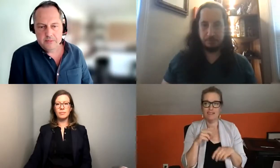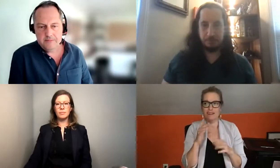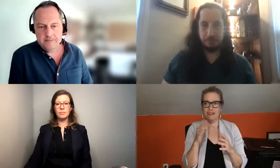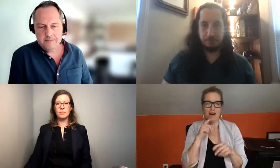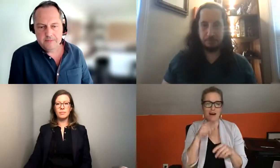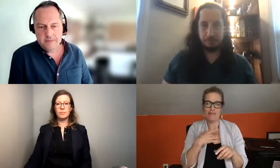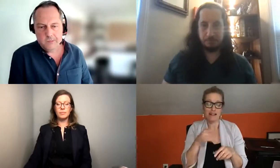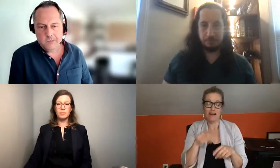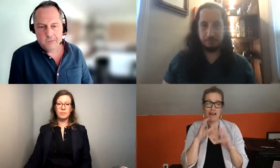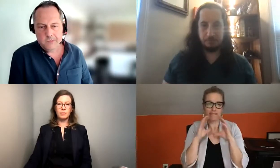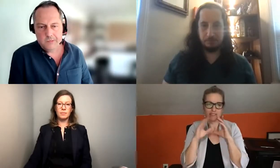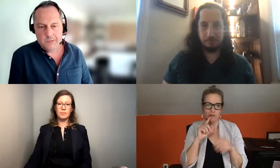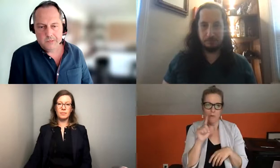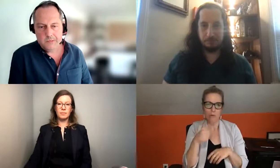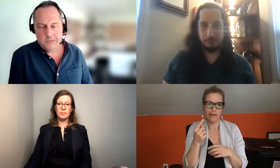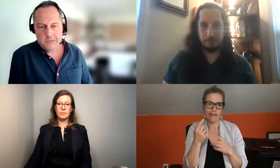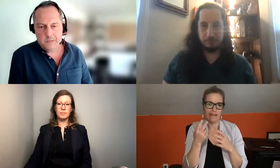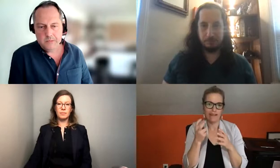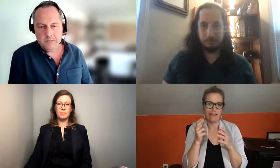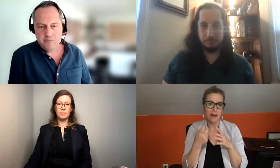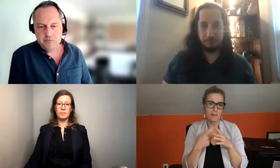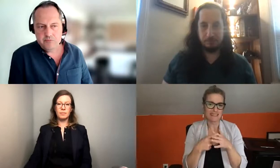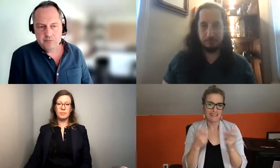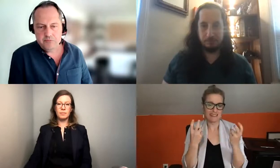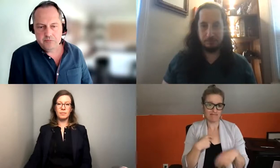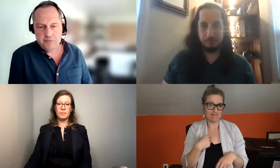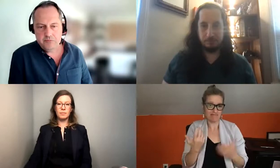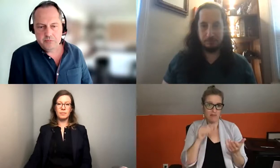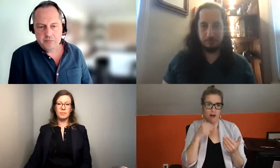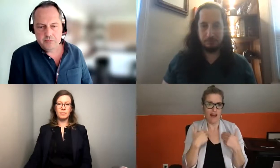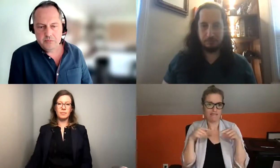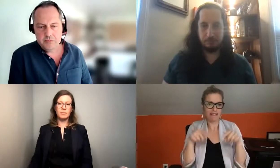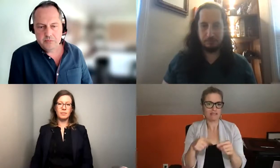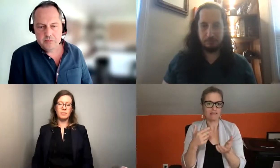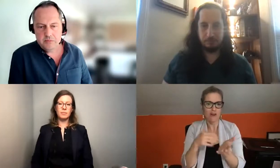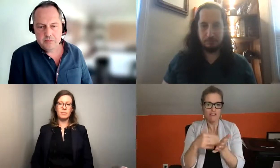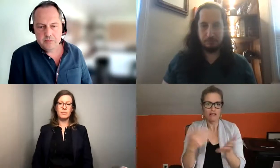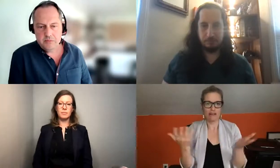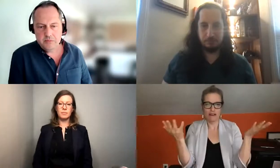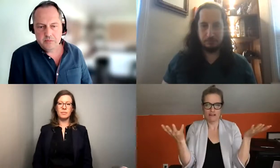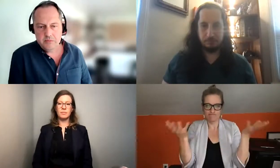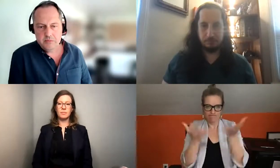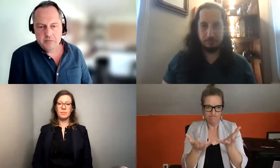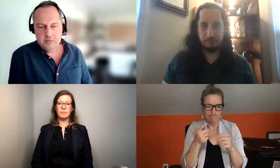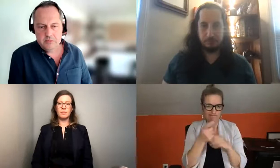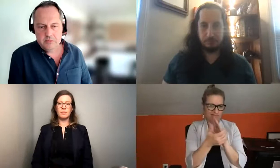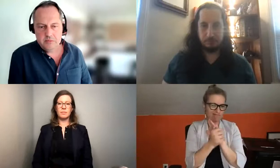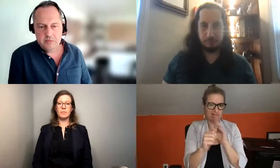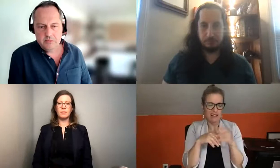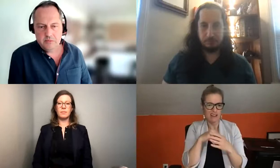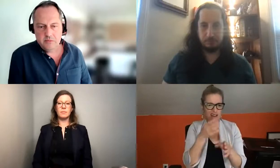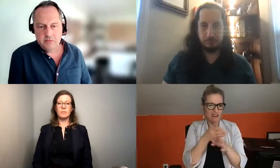Yes, and I agree with the both of you. This conversation is really just the beginning. We don't have these